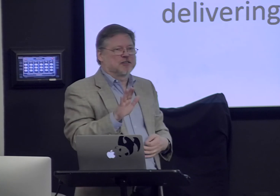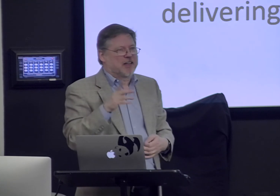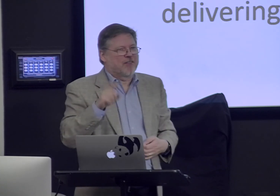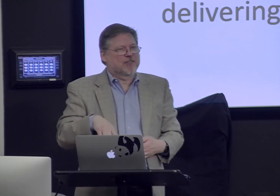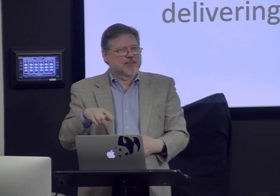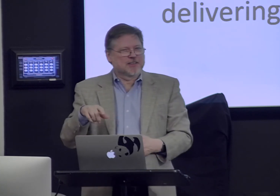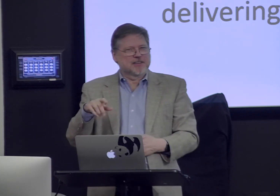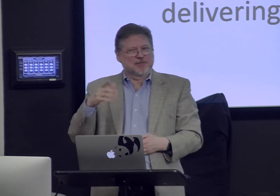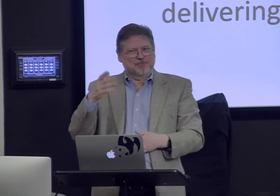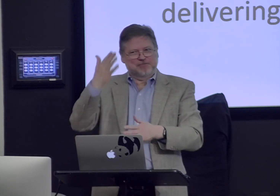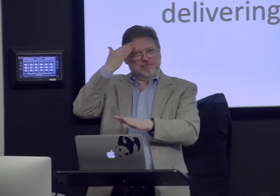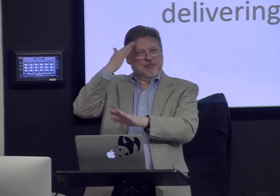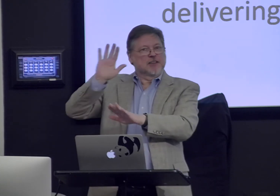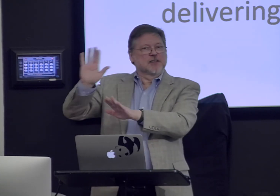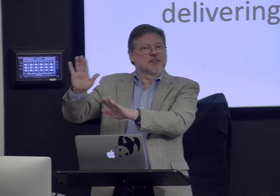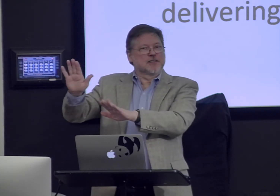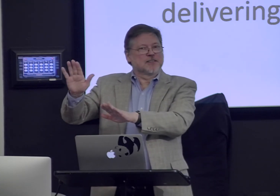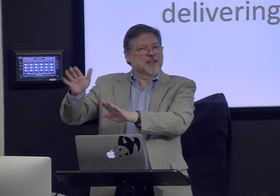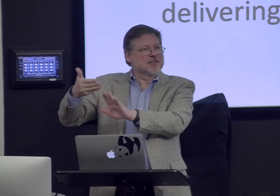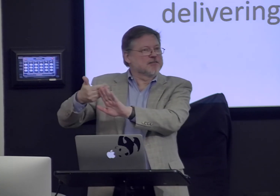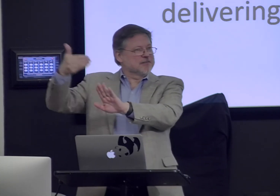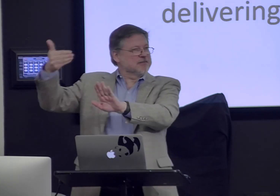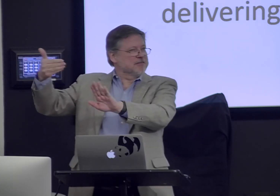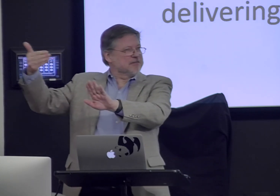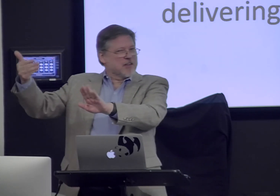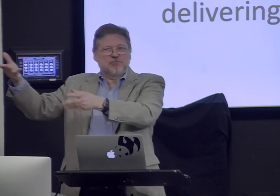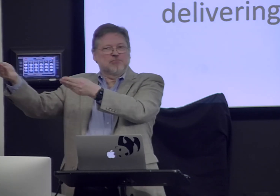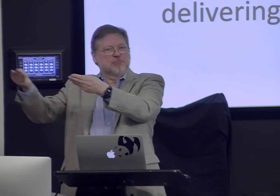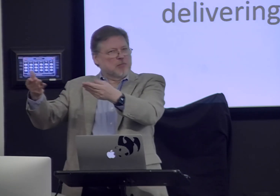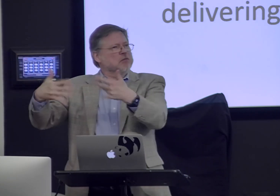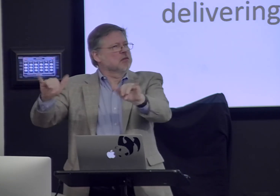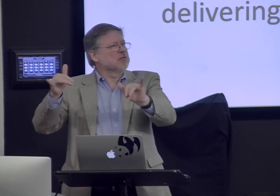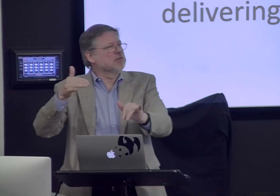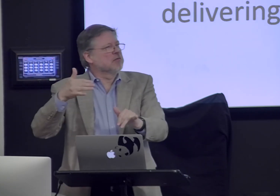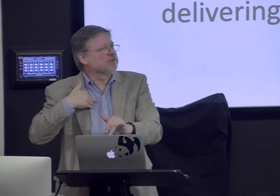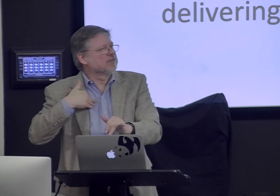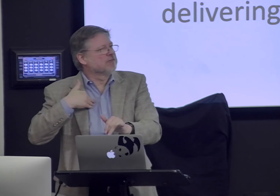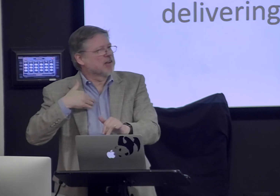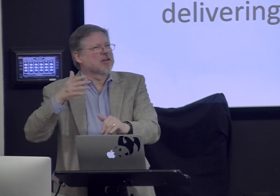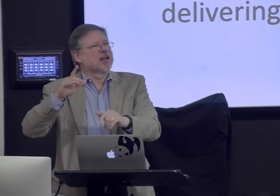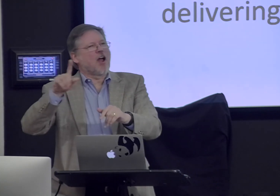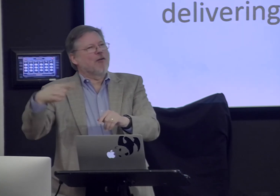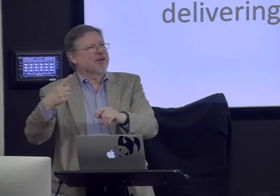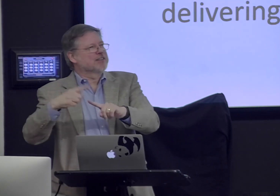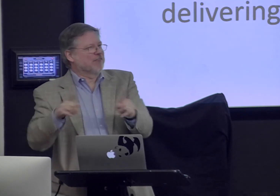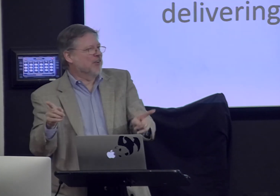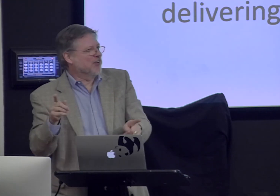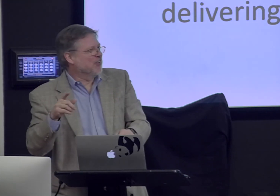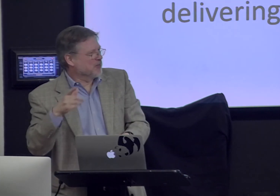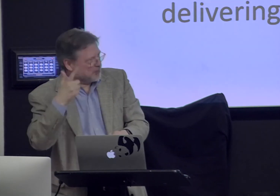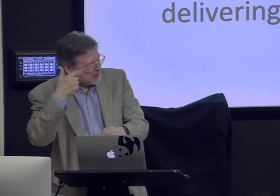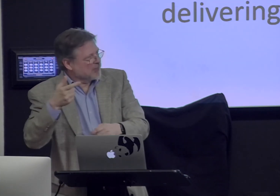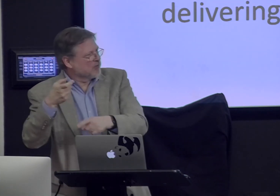another thing, while it seems like it's ripe for research, it can be it can be dangerous to look at